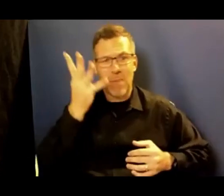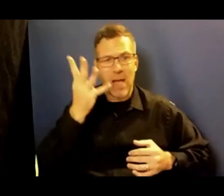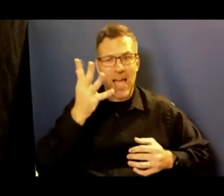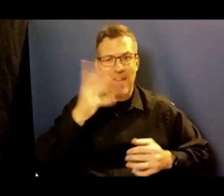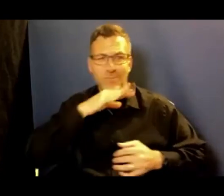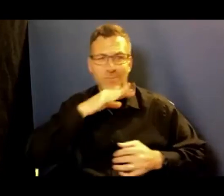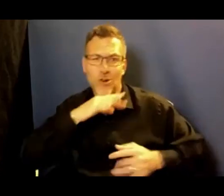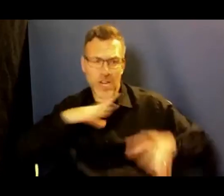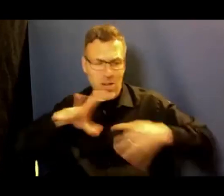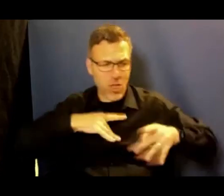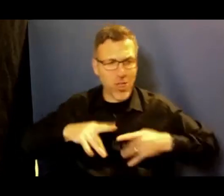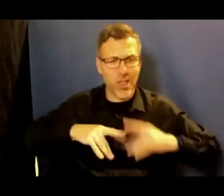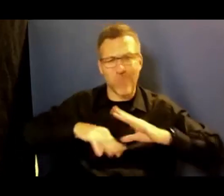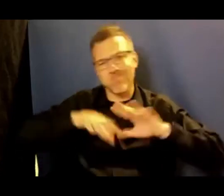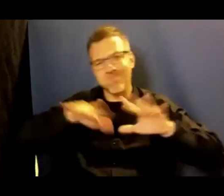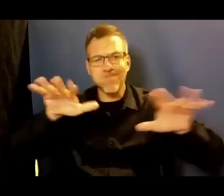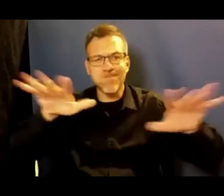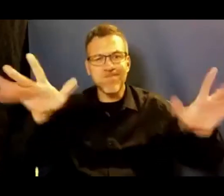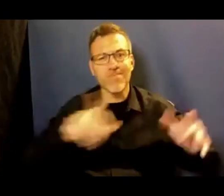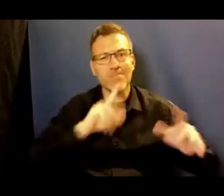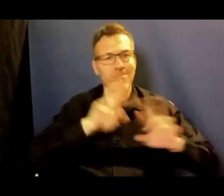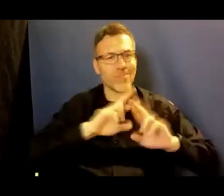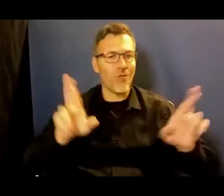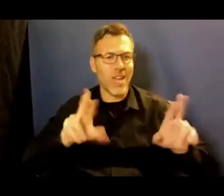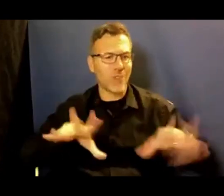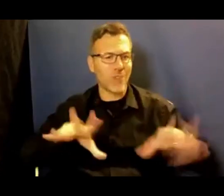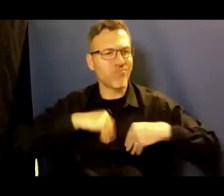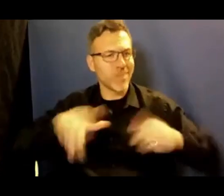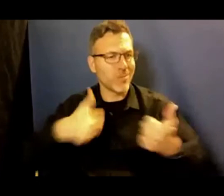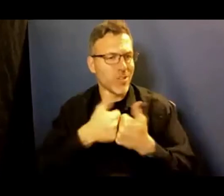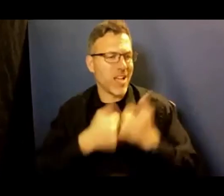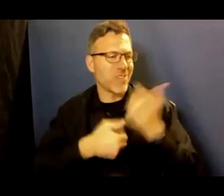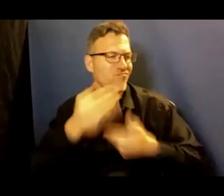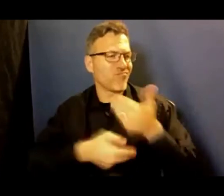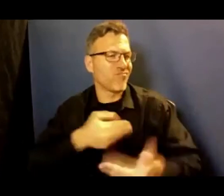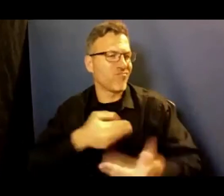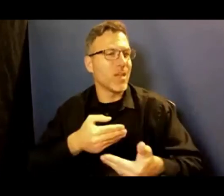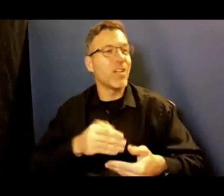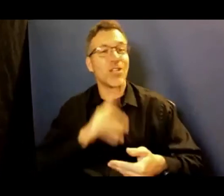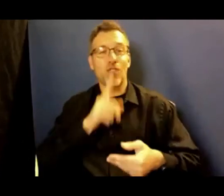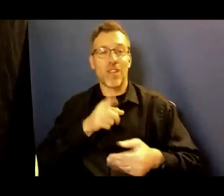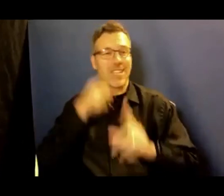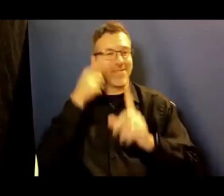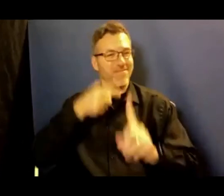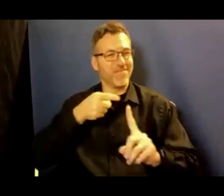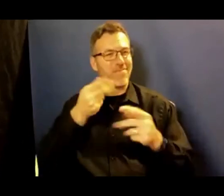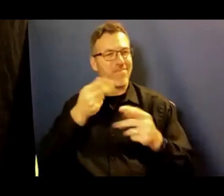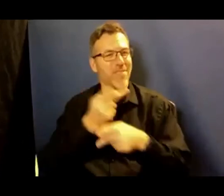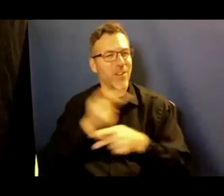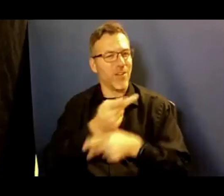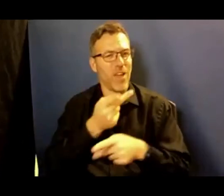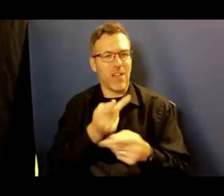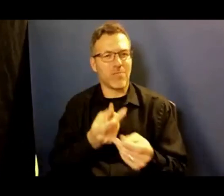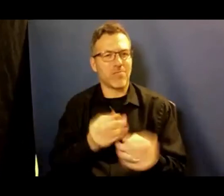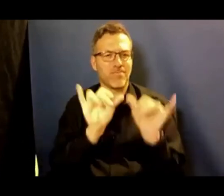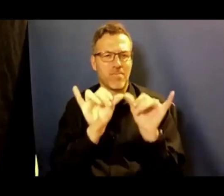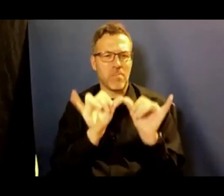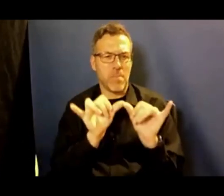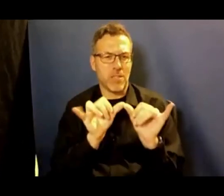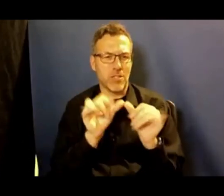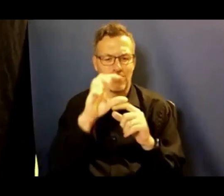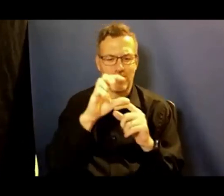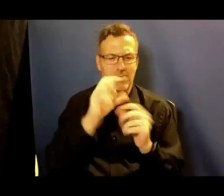so they're great. I mean, so we just have to figure out that dose. There's been rumors we'll have it by December,